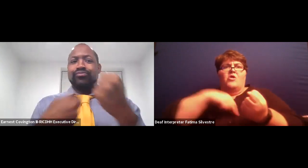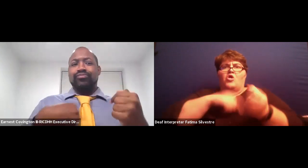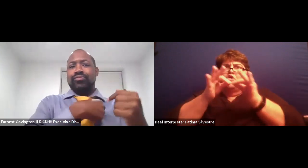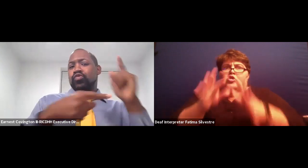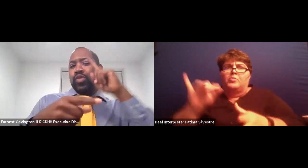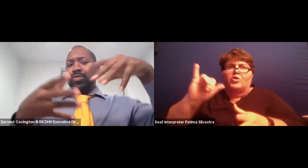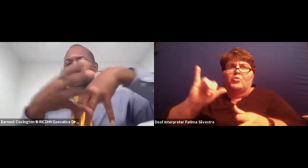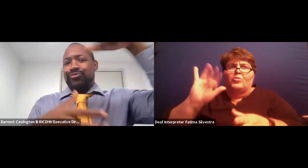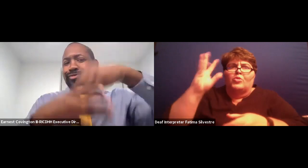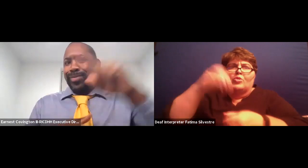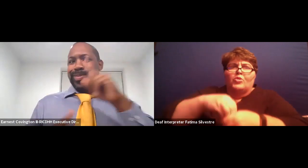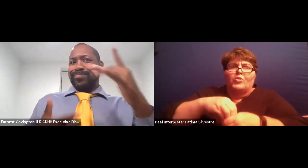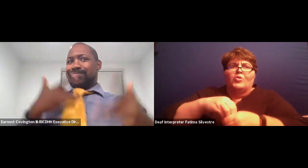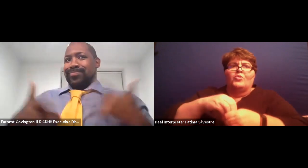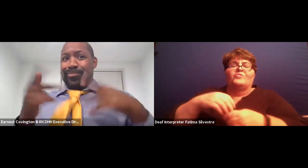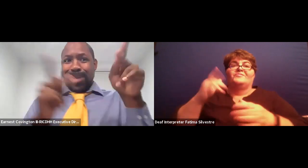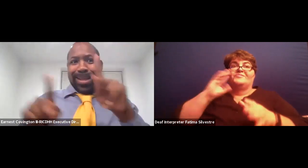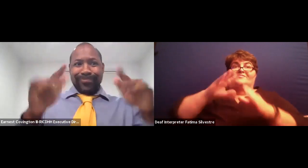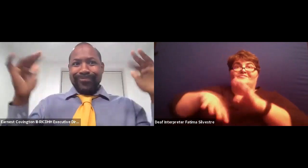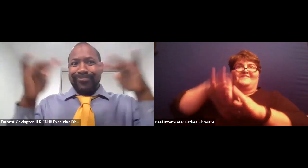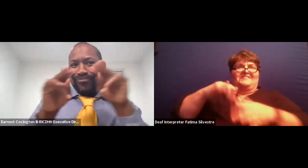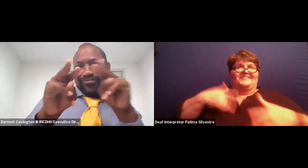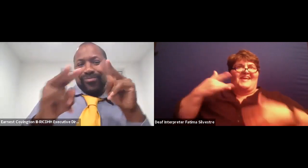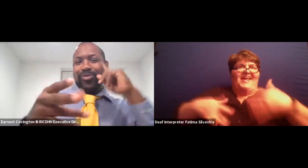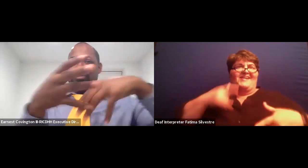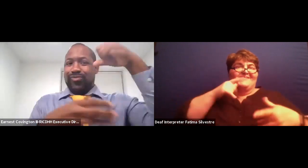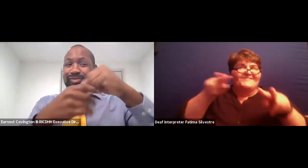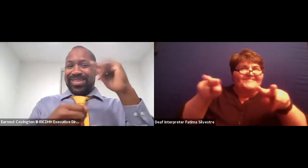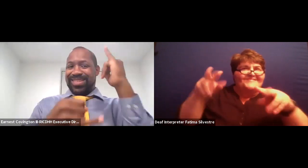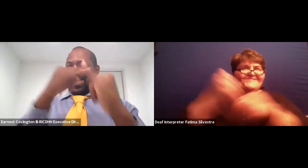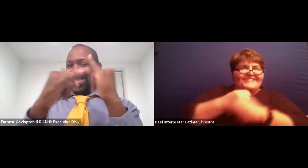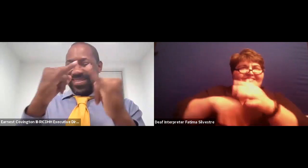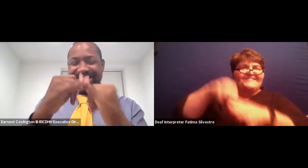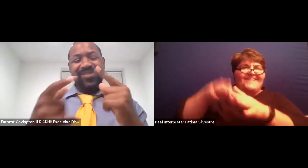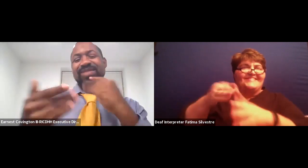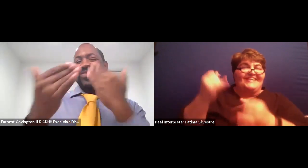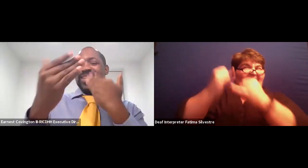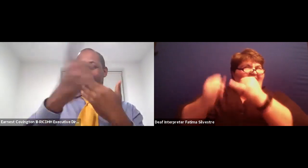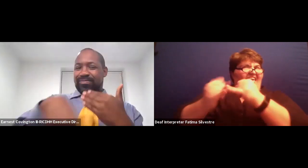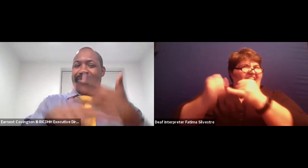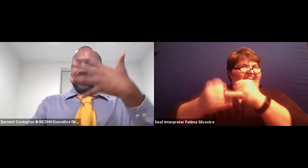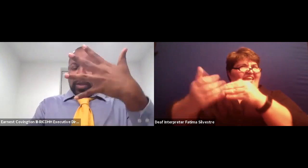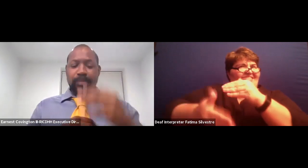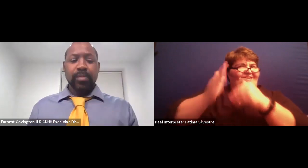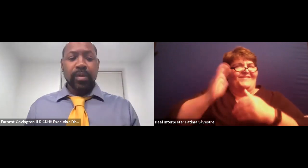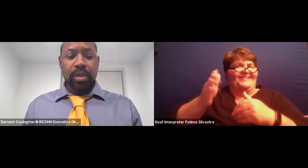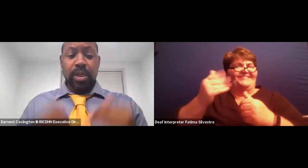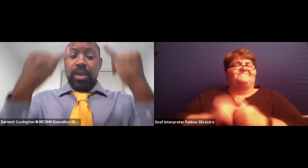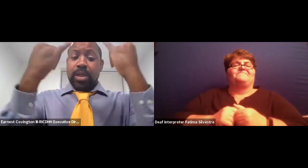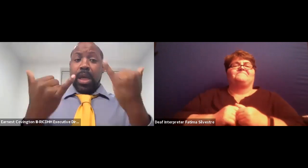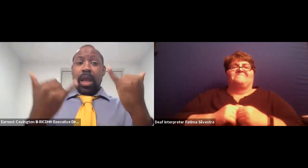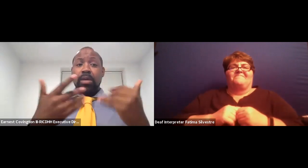gift cards. And we just can't thank you enough. We're really looking forward to that raffle tonight because we're going to have 3